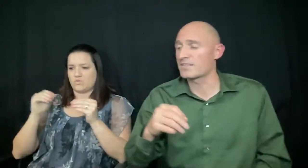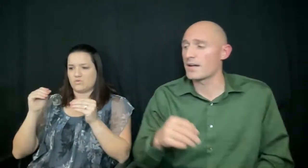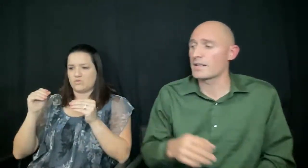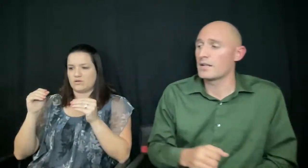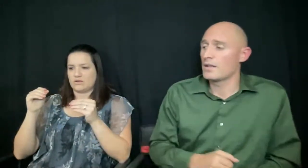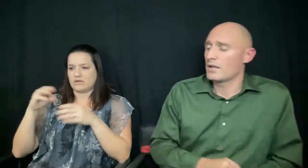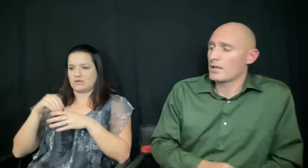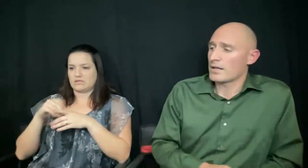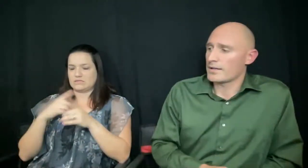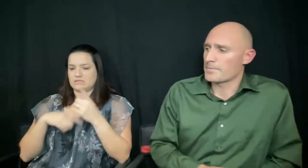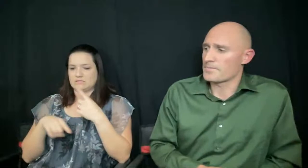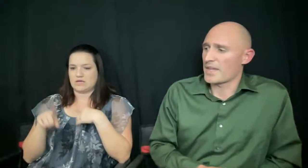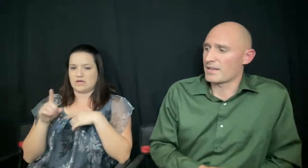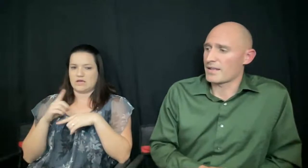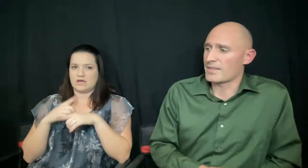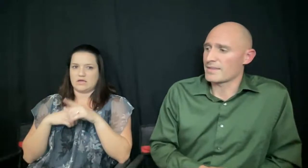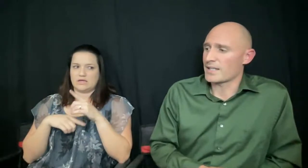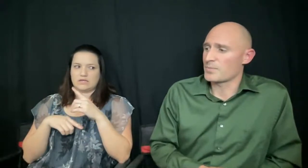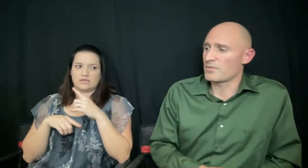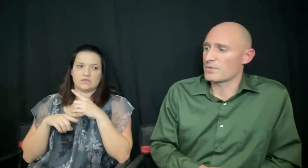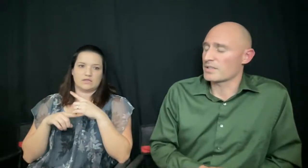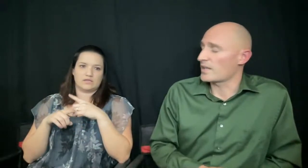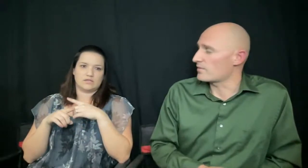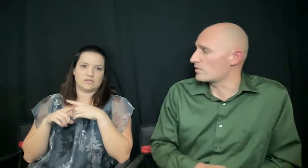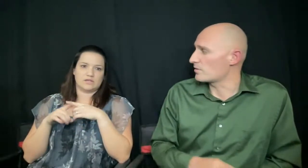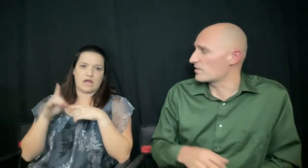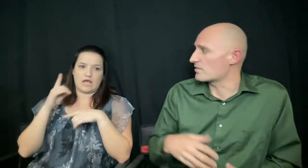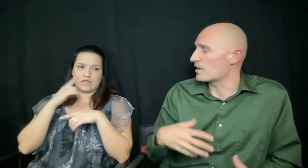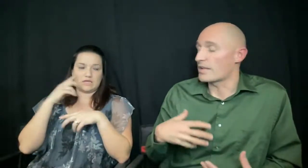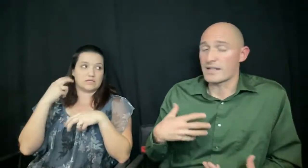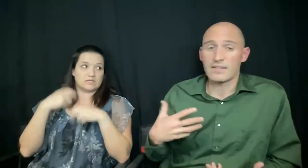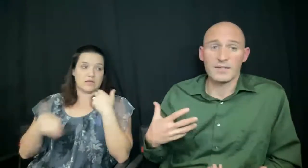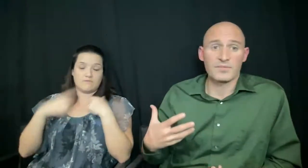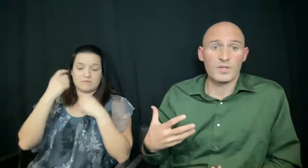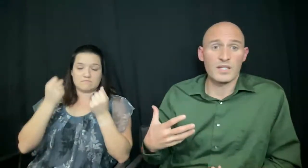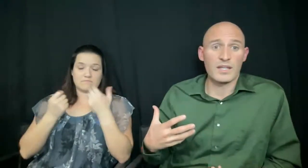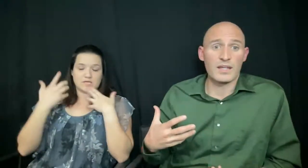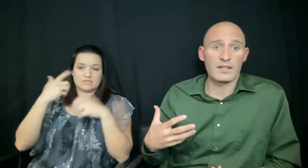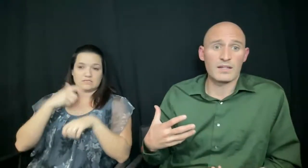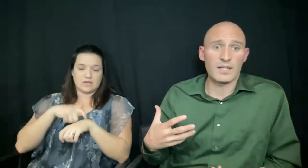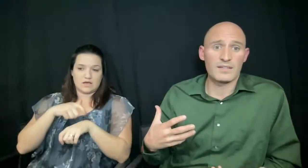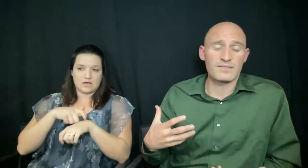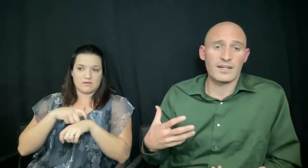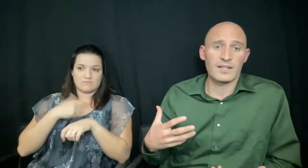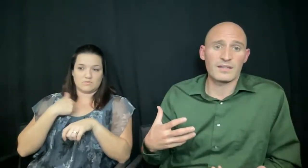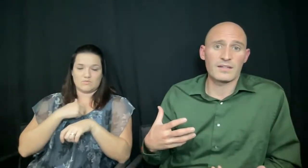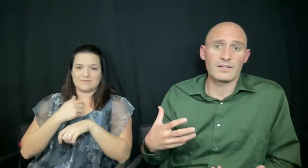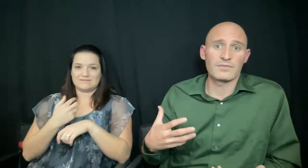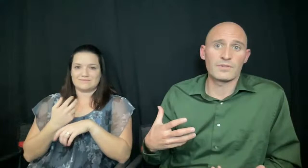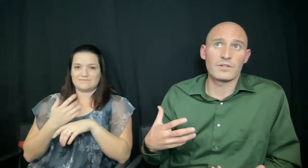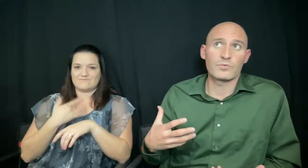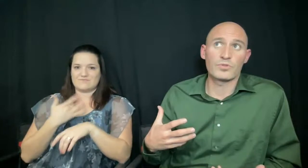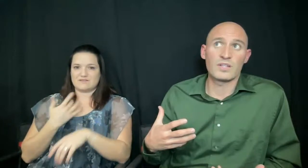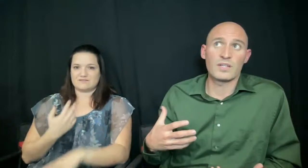sign. I think that can be really tough too, because a lot of times we get stuck in the routine